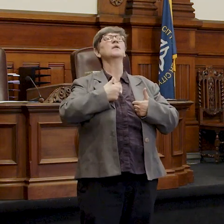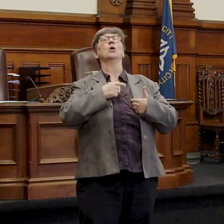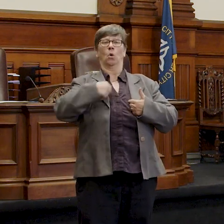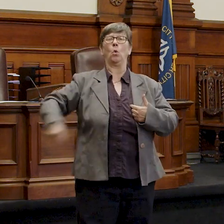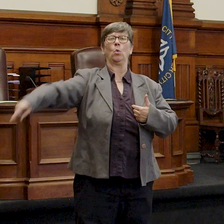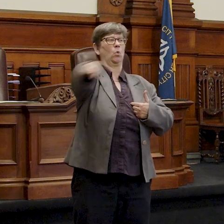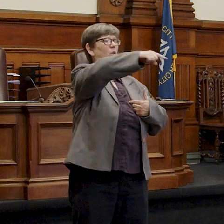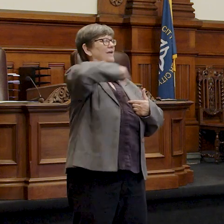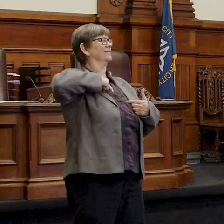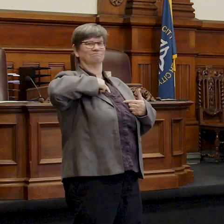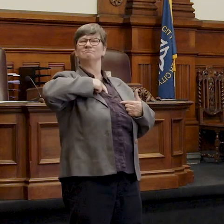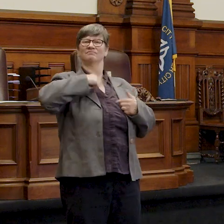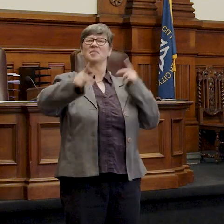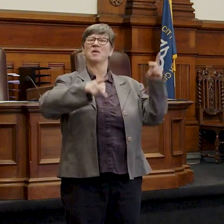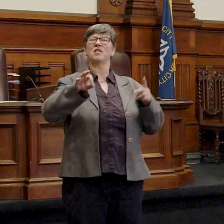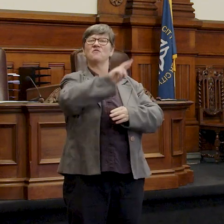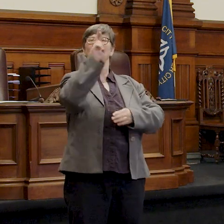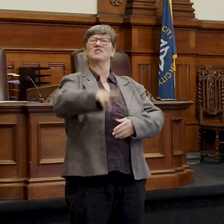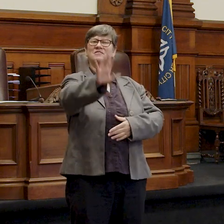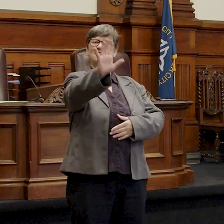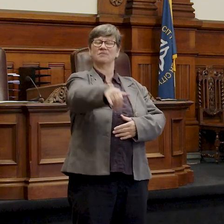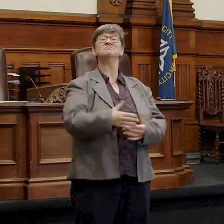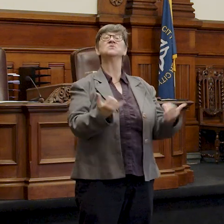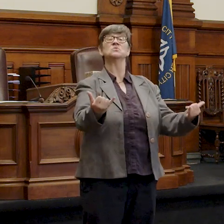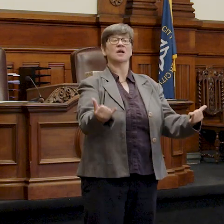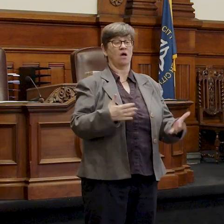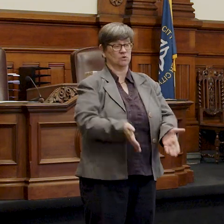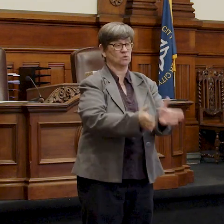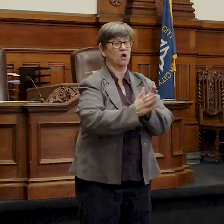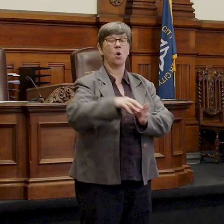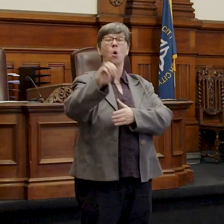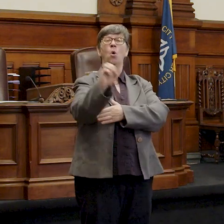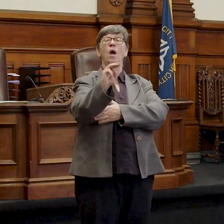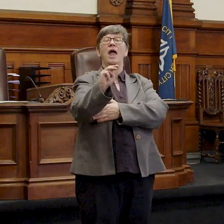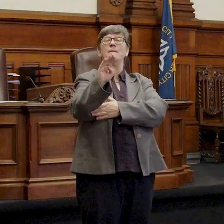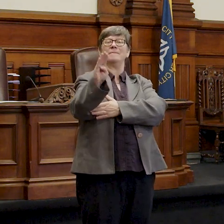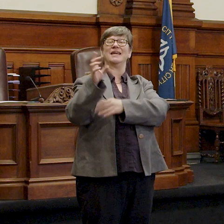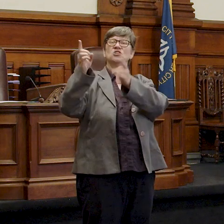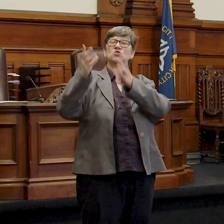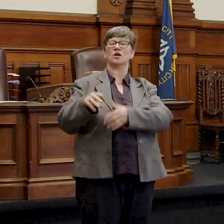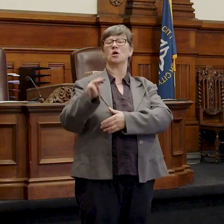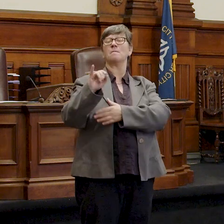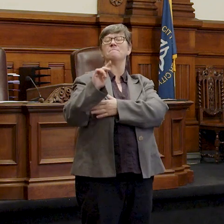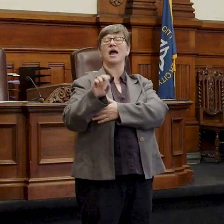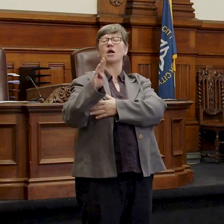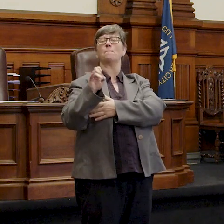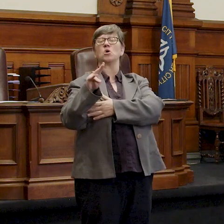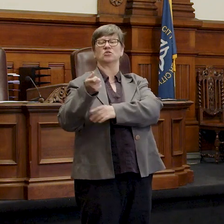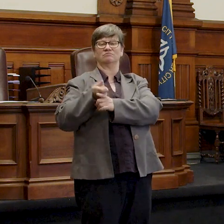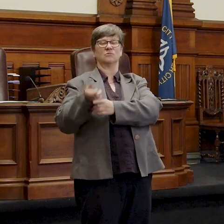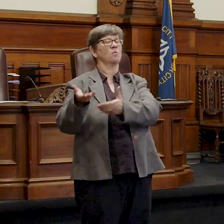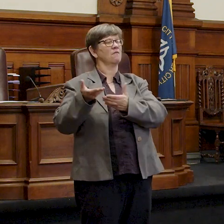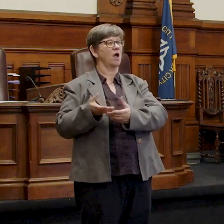Rochester. And now I'd like to ask OMB Director Mike Burns to come forward and provide a more detailed presentation of the proposed City